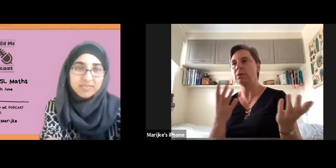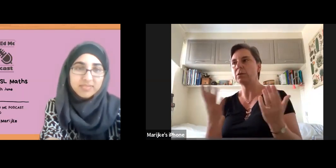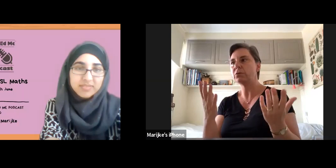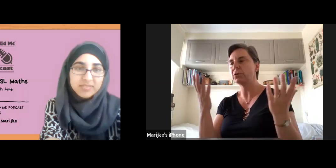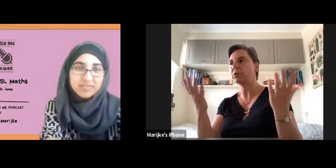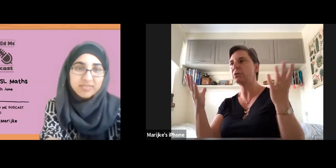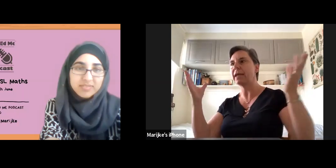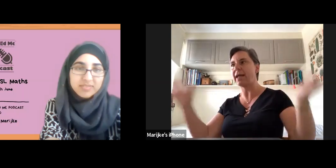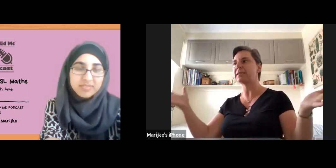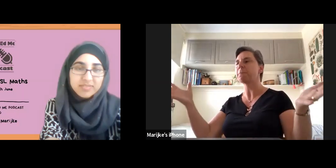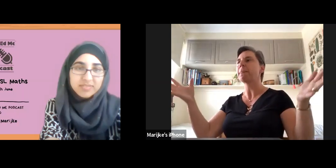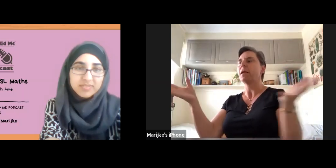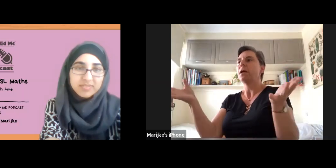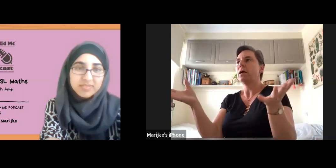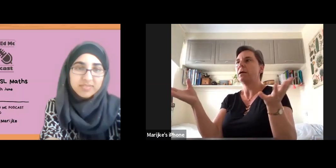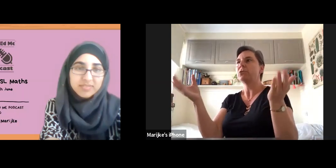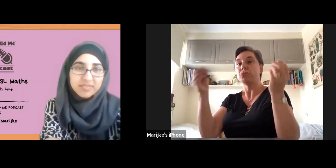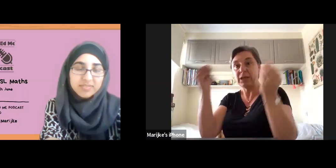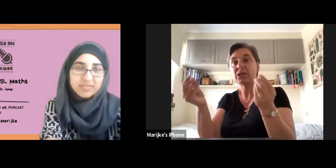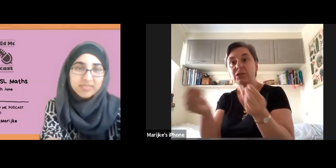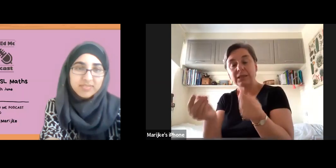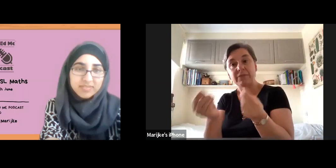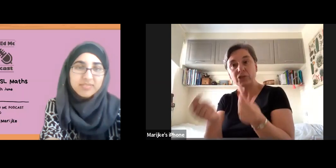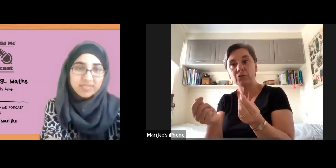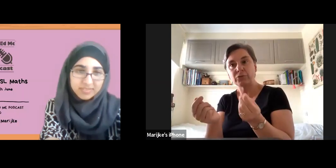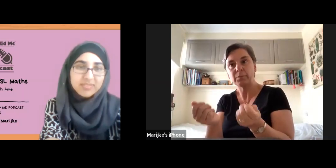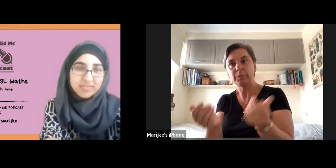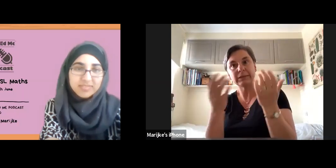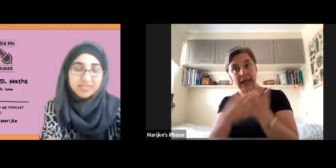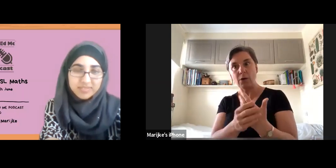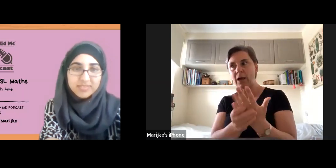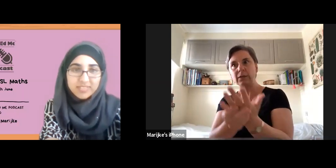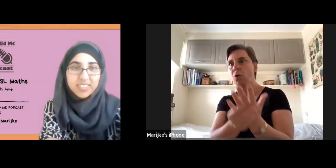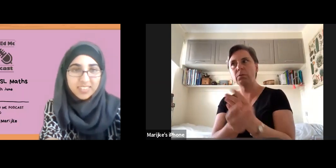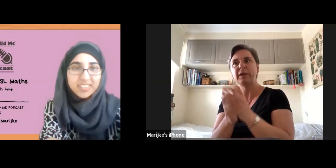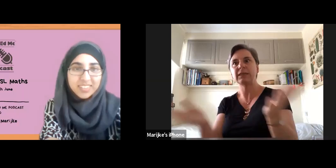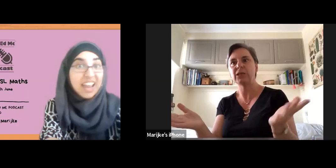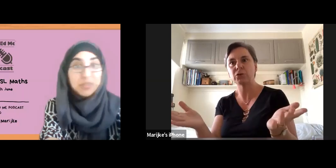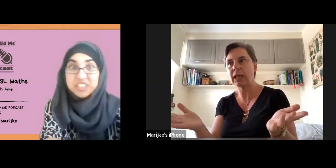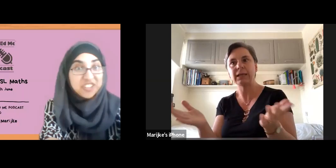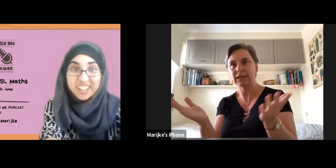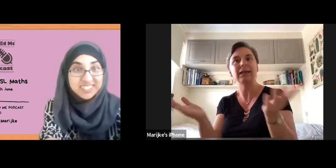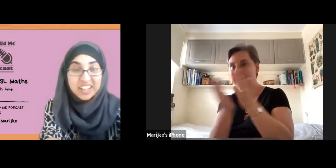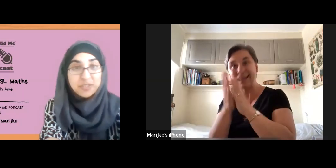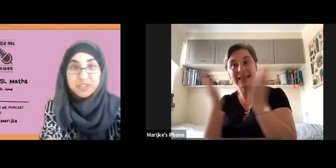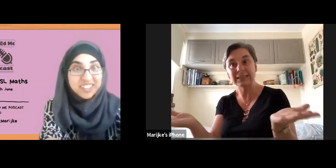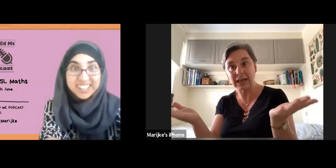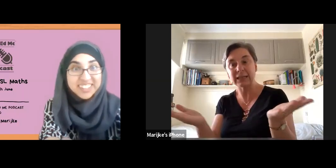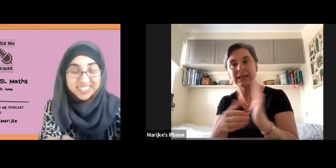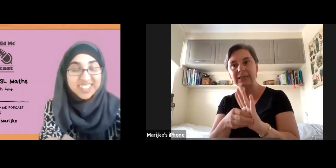know, to get to reach the deaf children, but now I know we can teach online. Everyone's exactly online. It's not a